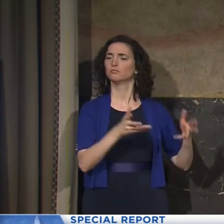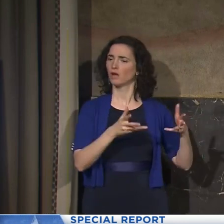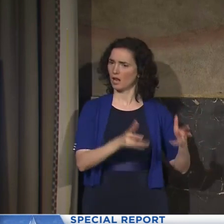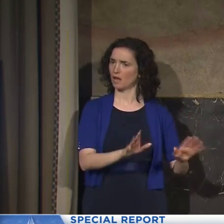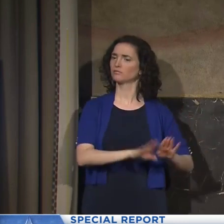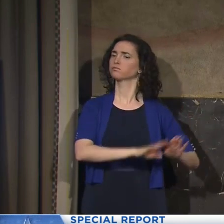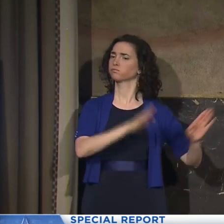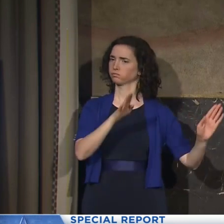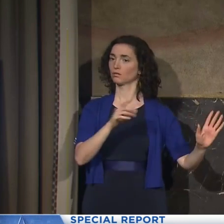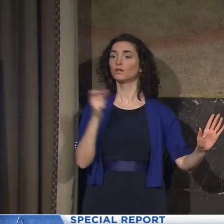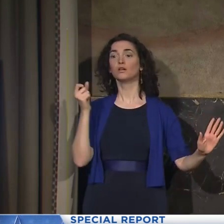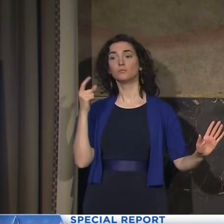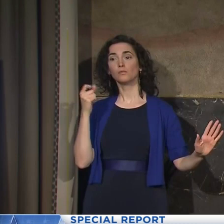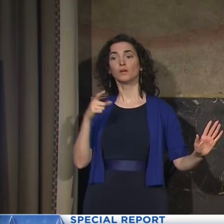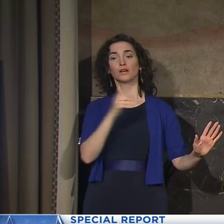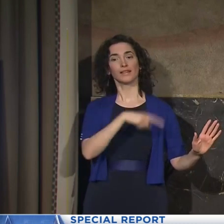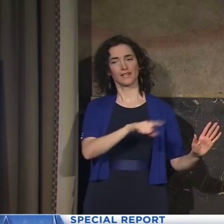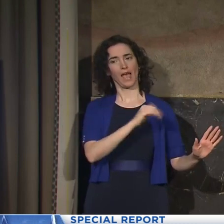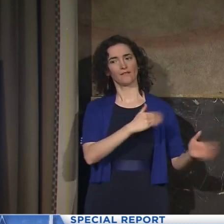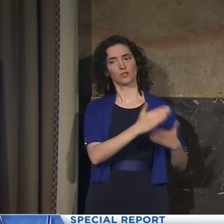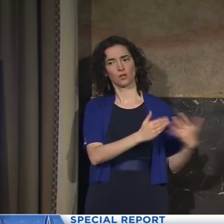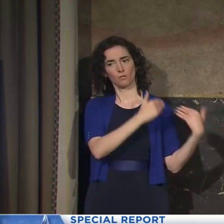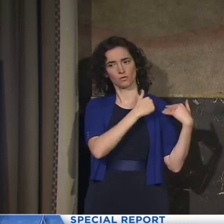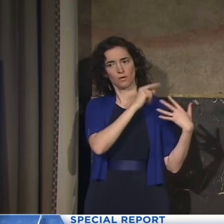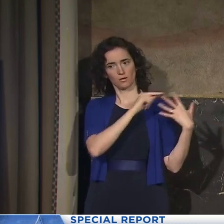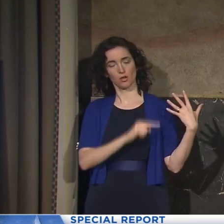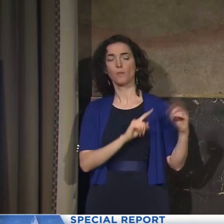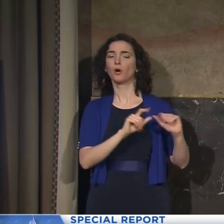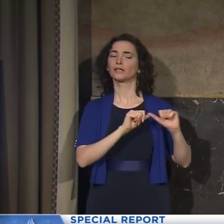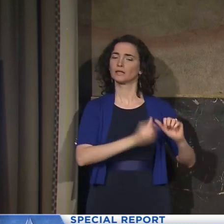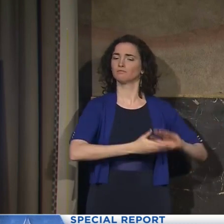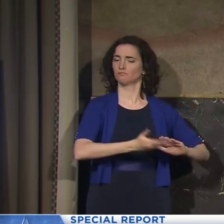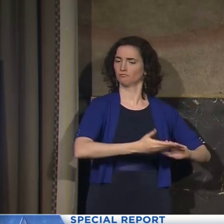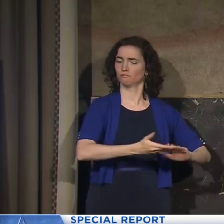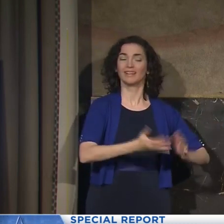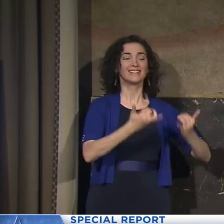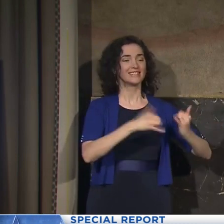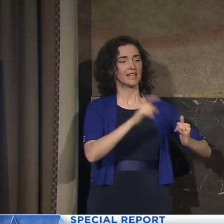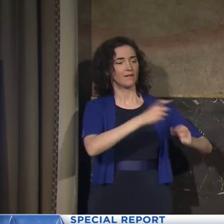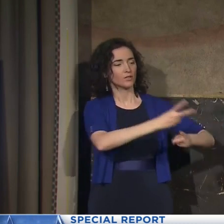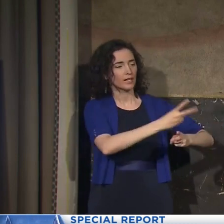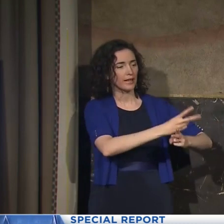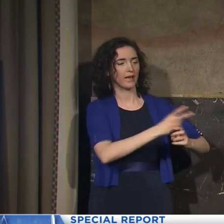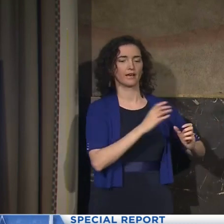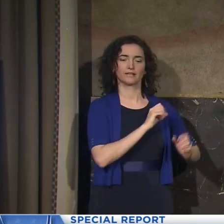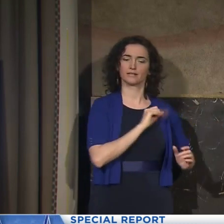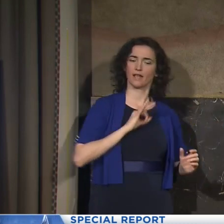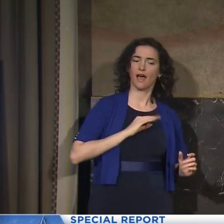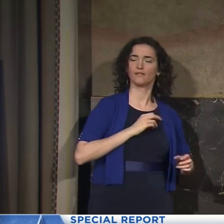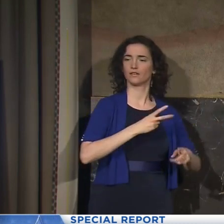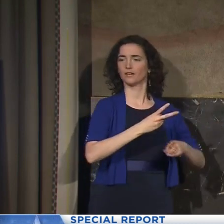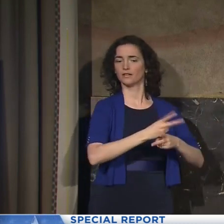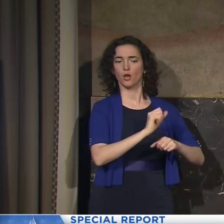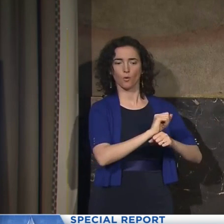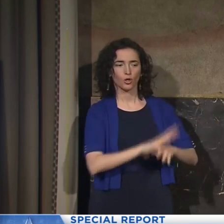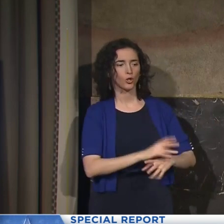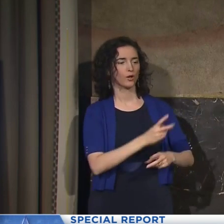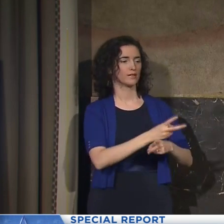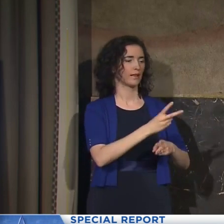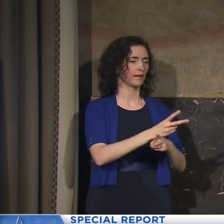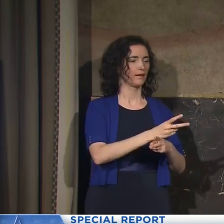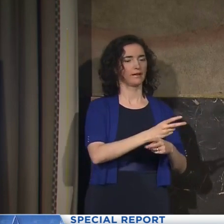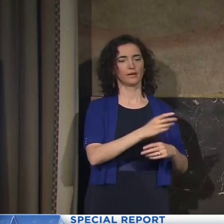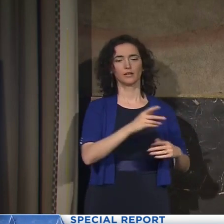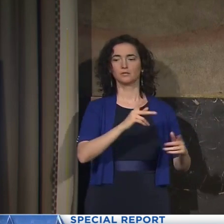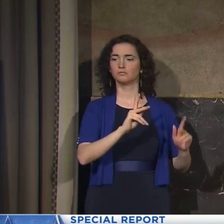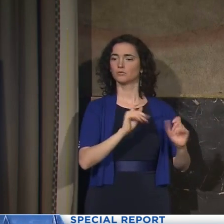forth, but they do have obligations, obviously, to employees and to customers with respect to public safety and social distancing and the use of PPE and so